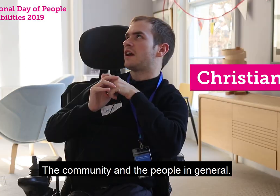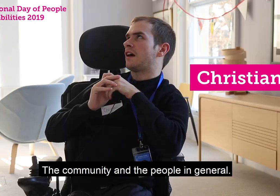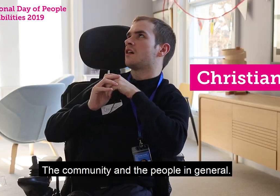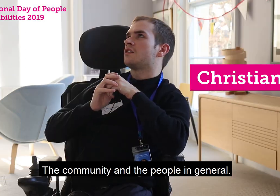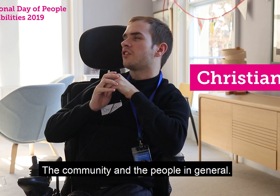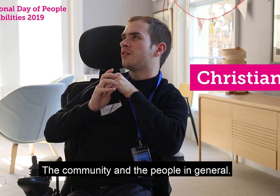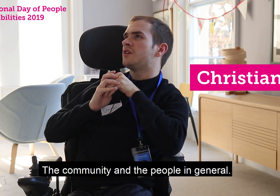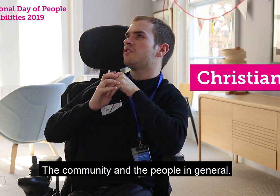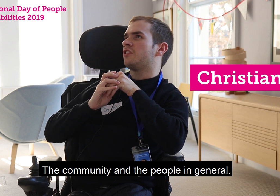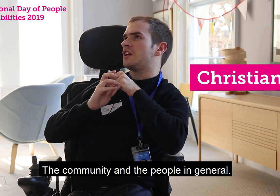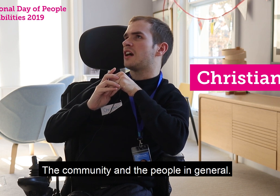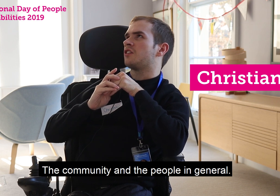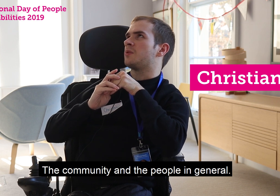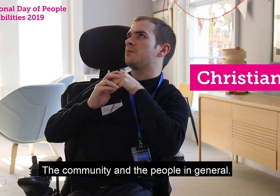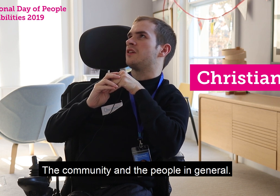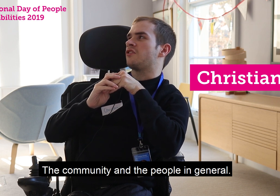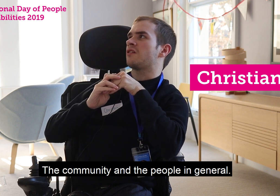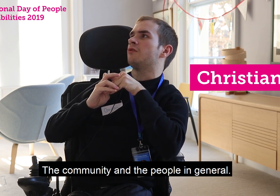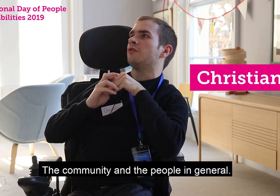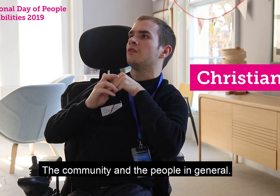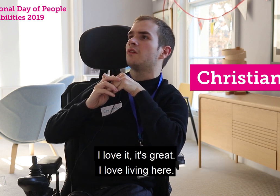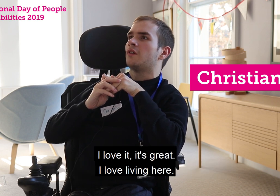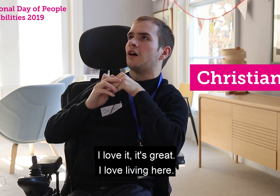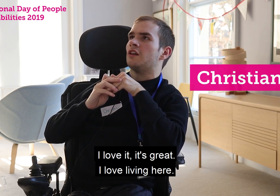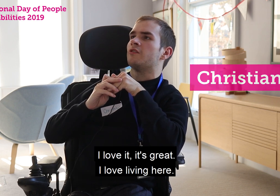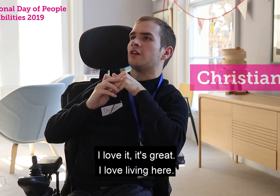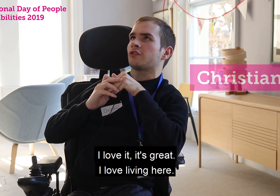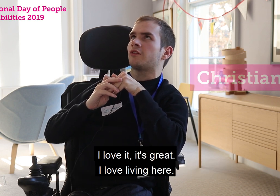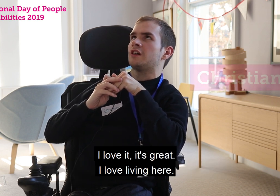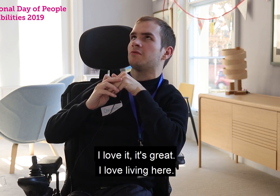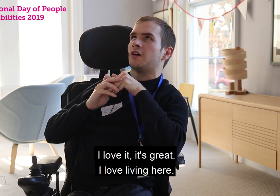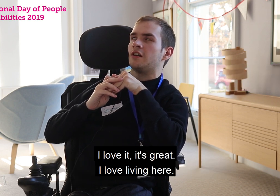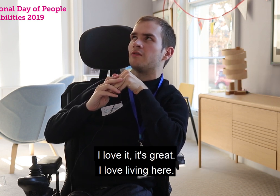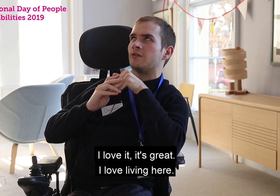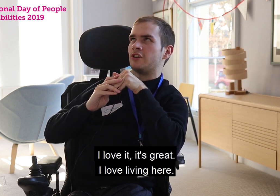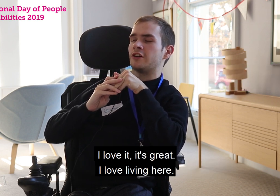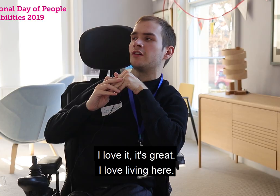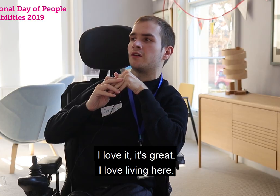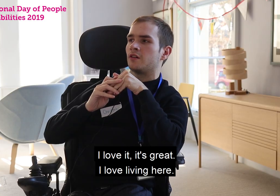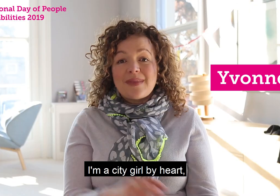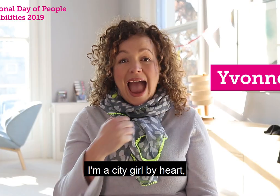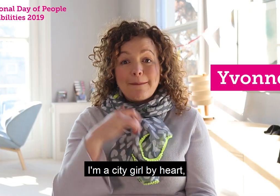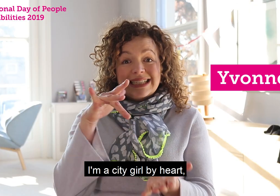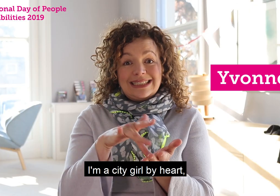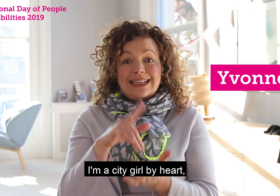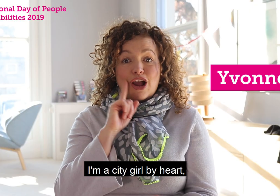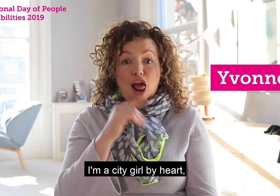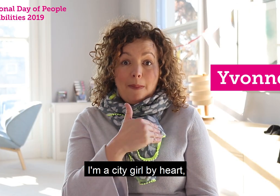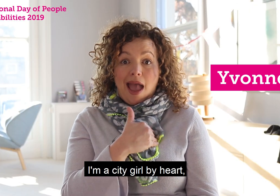community and the people in general, I love it, it's great, I love living here. I'm a city girl by